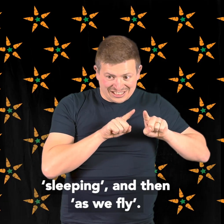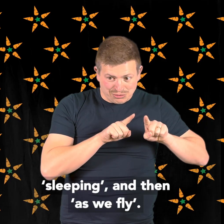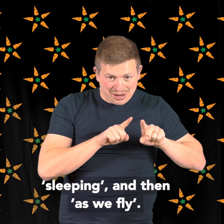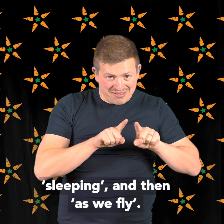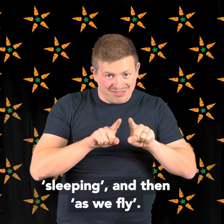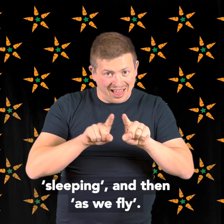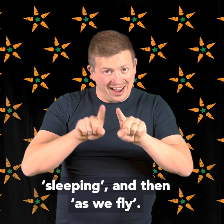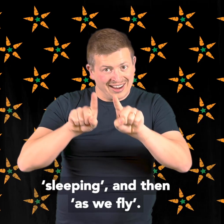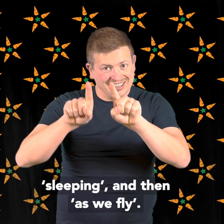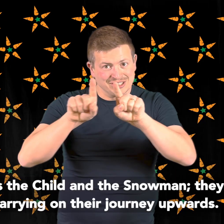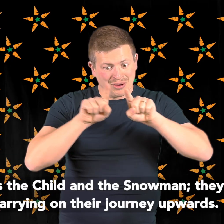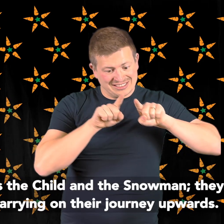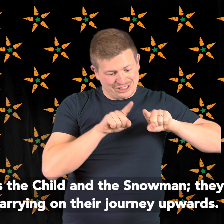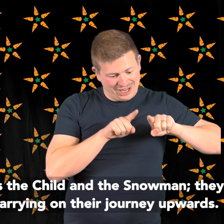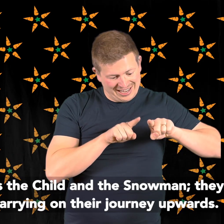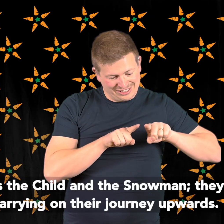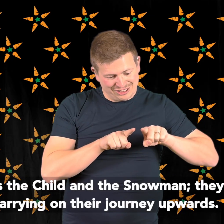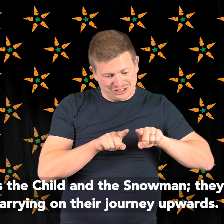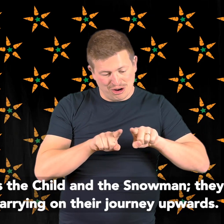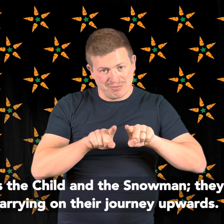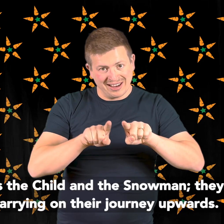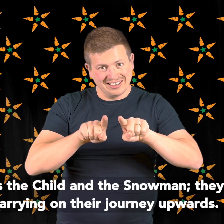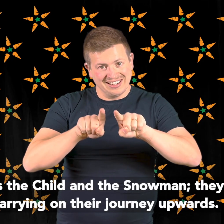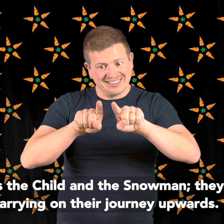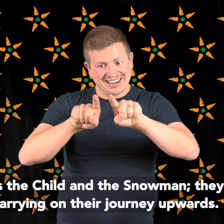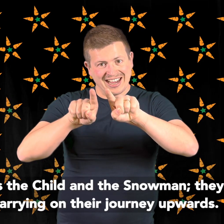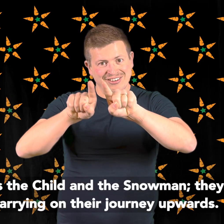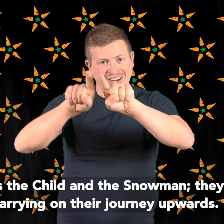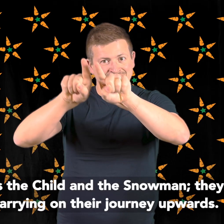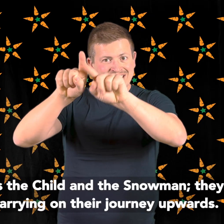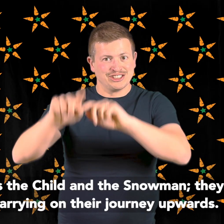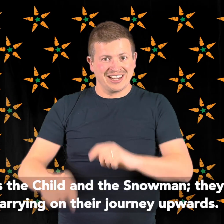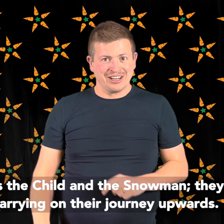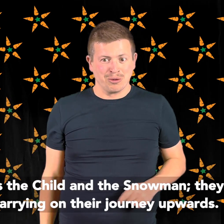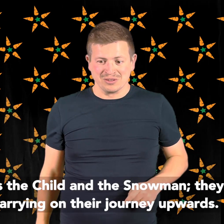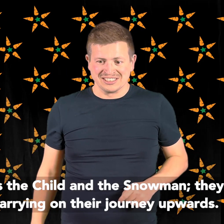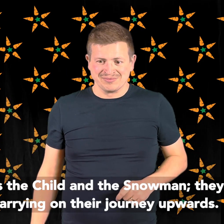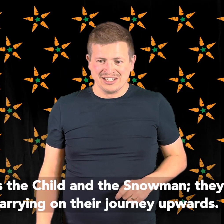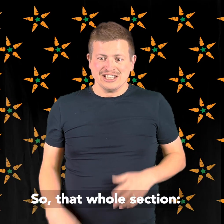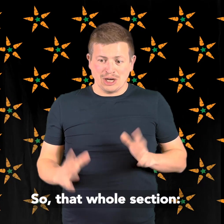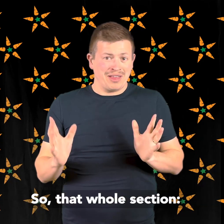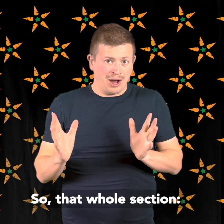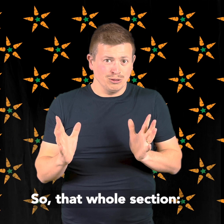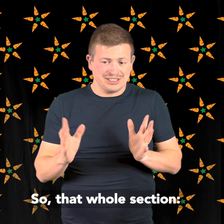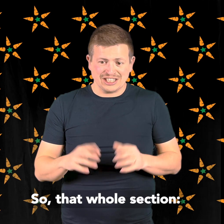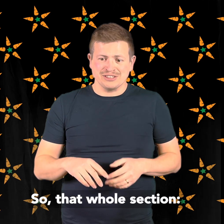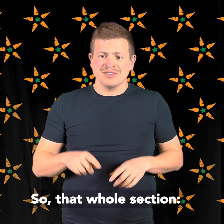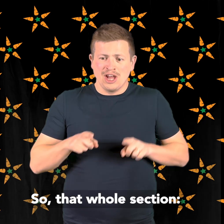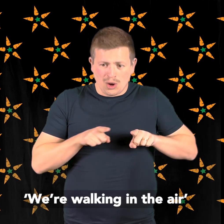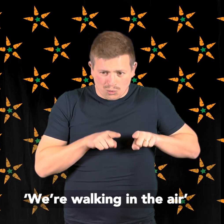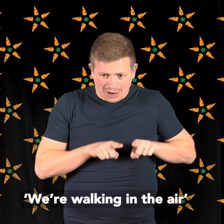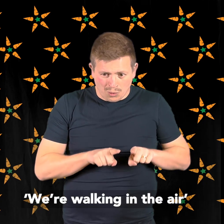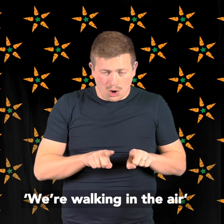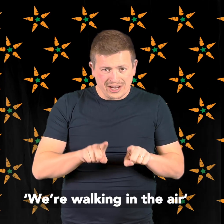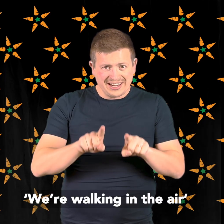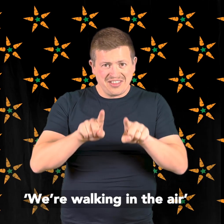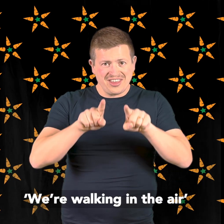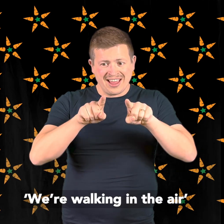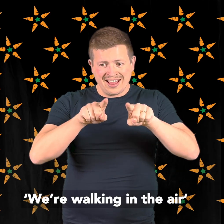we fly. So as the child and the snowman, they're carrying on their journey upwards. So that whole section, we're walking in the air,